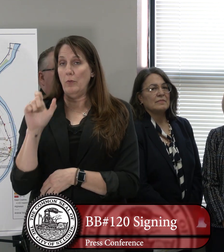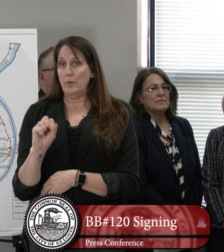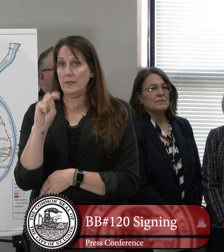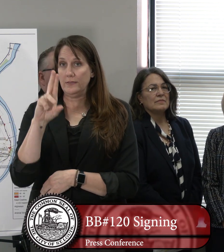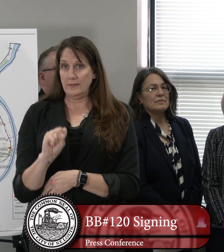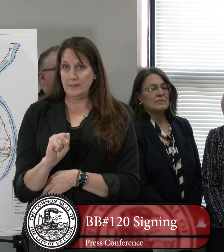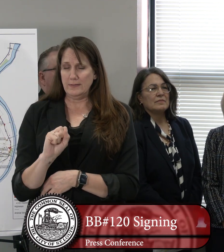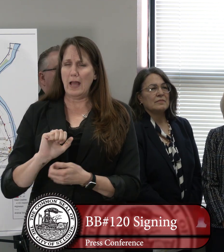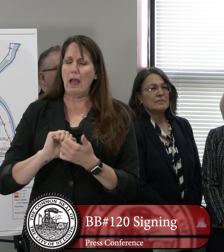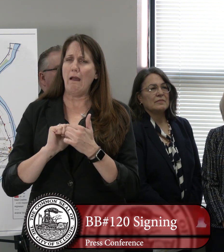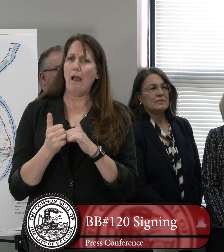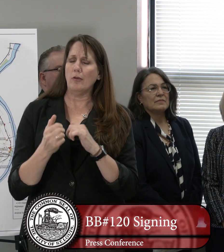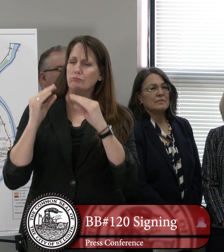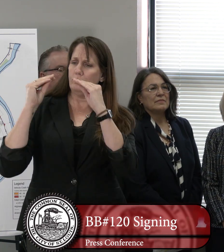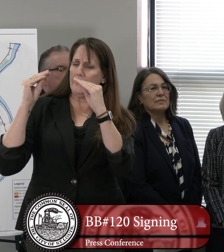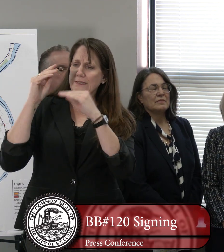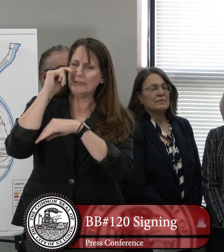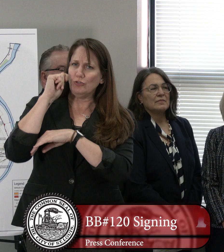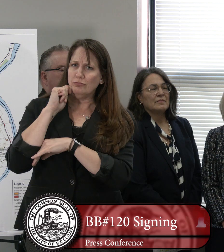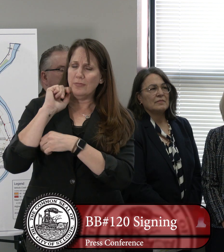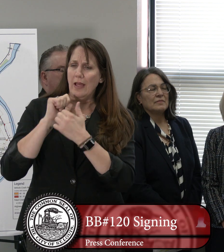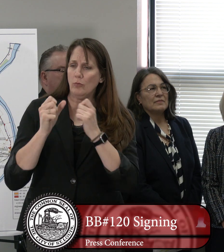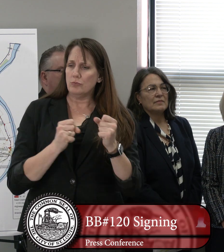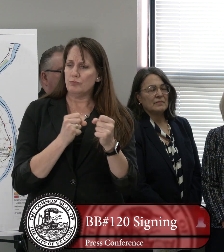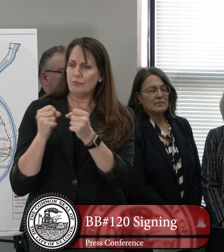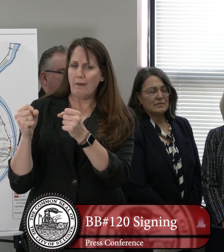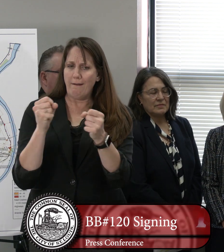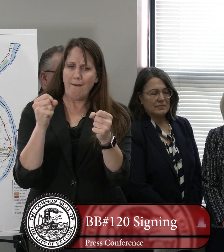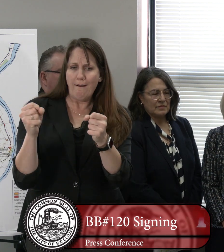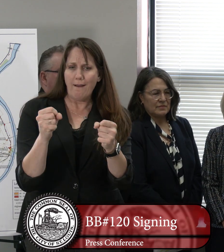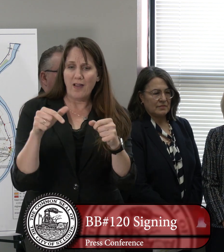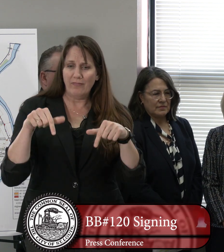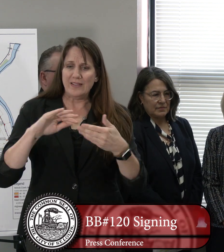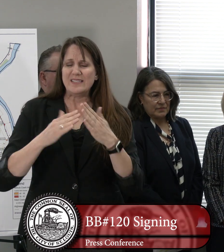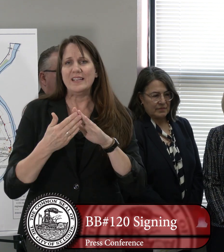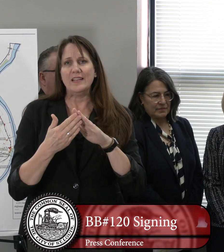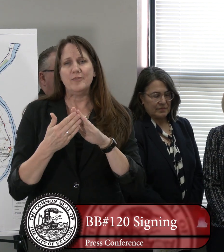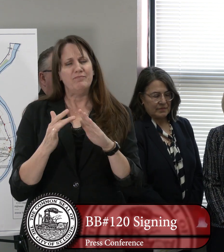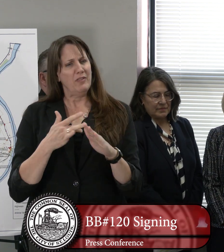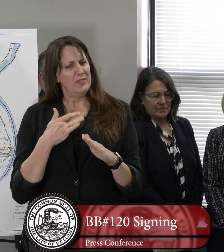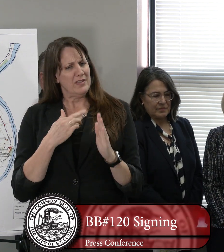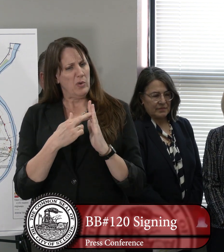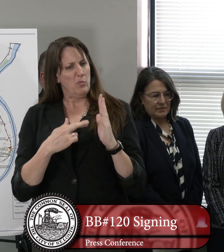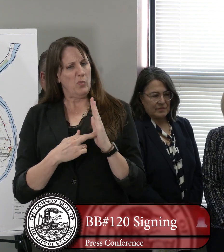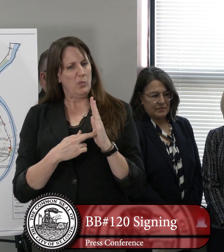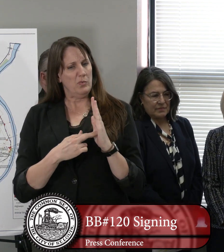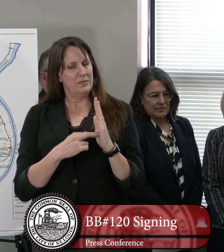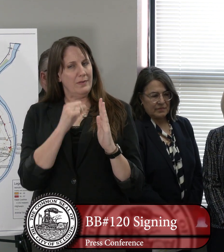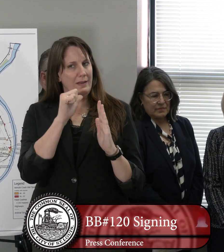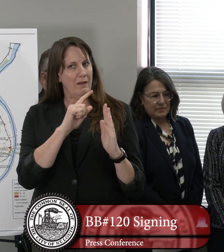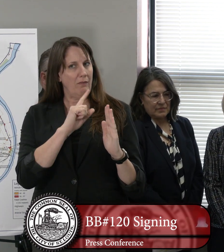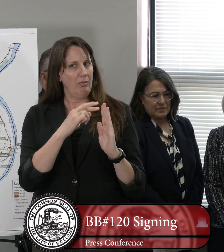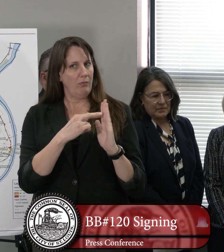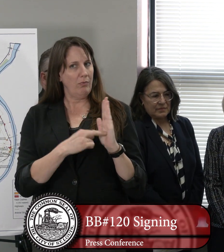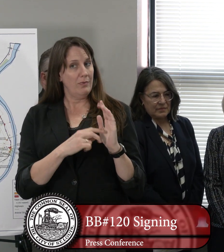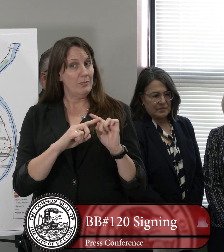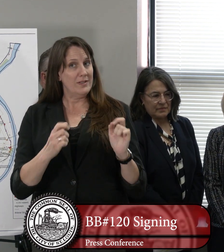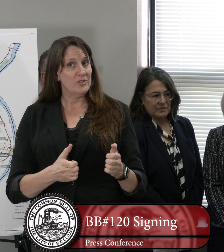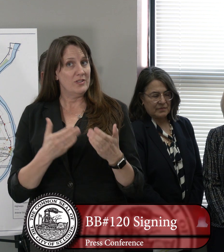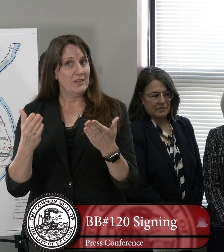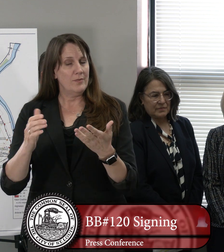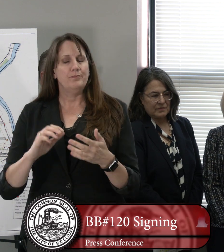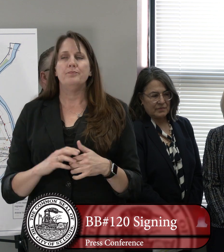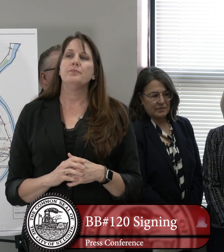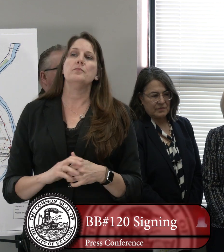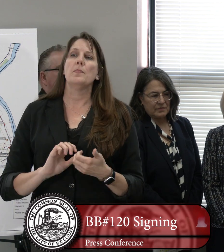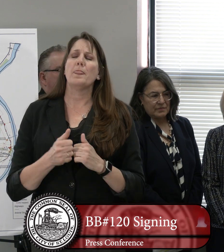our teenagers how to drive in a city where the rules of the road feel more like suggestions? How can we protect people no matter how they